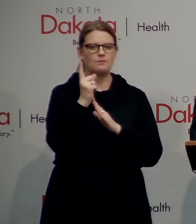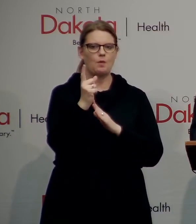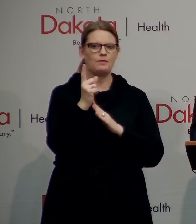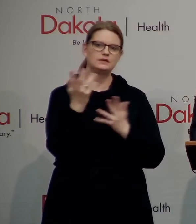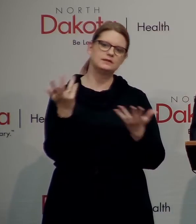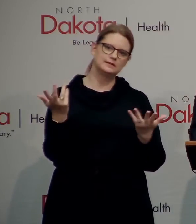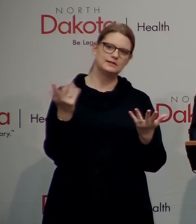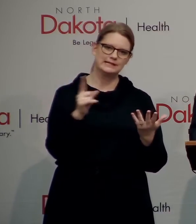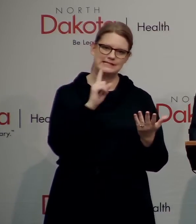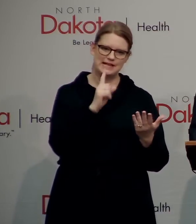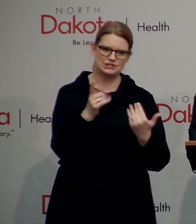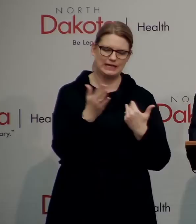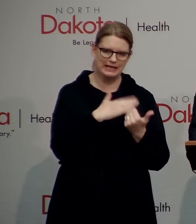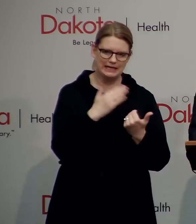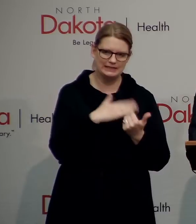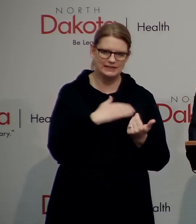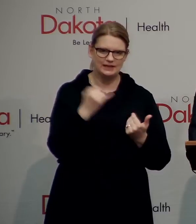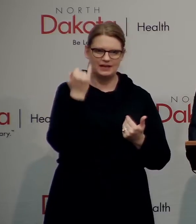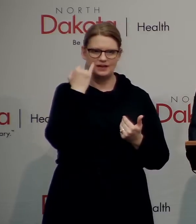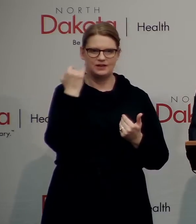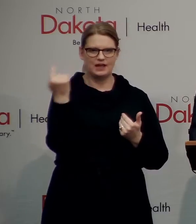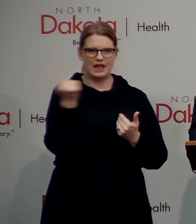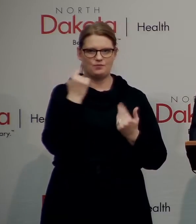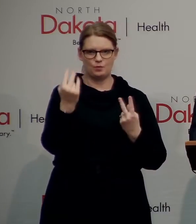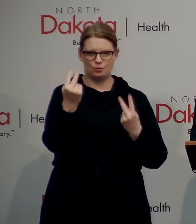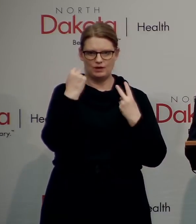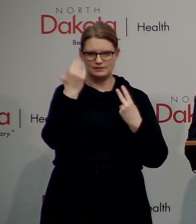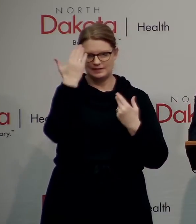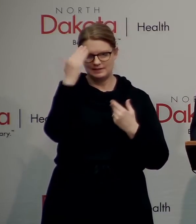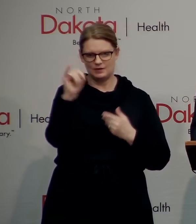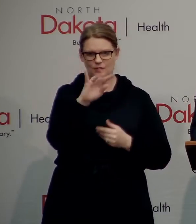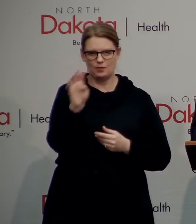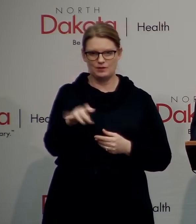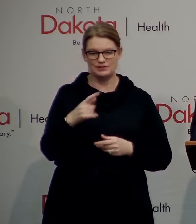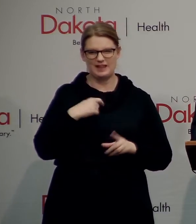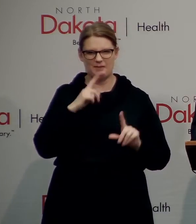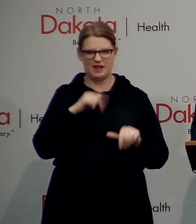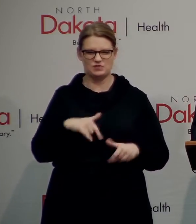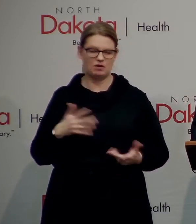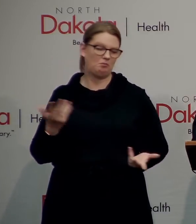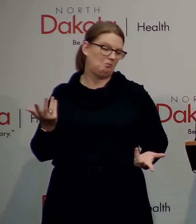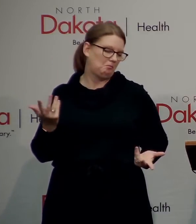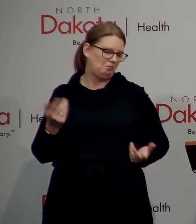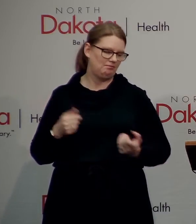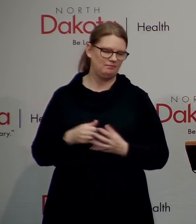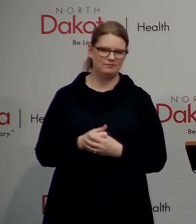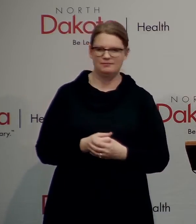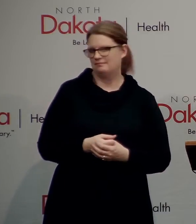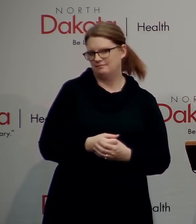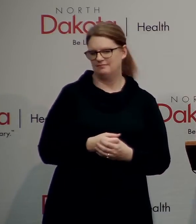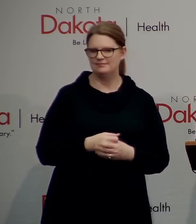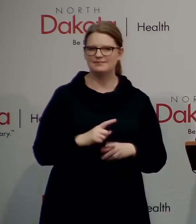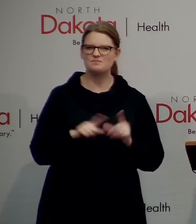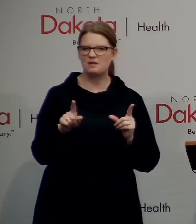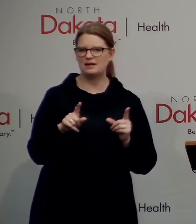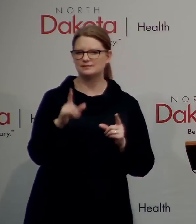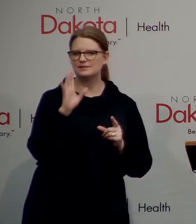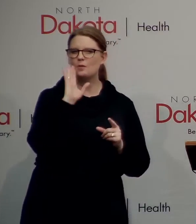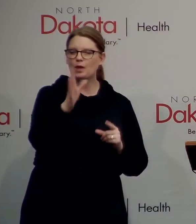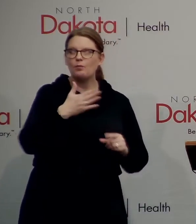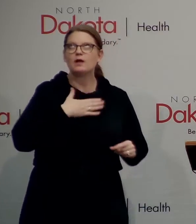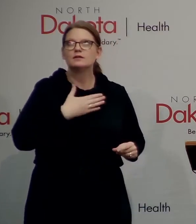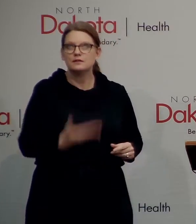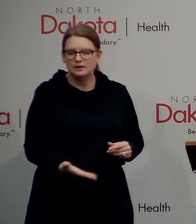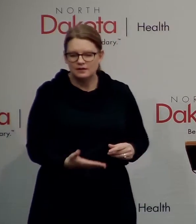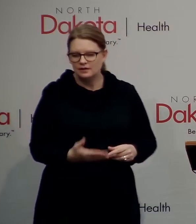lightness, it's actually easier if everybody watching doesn't know the question that I'm answering, but we will concede